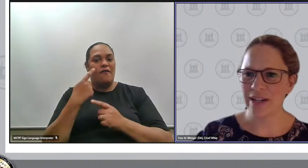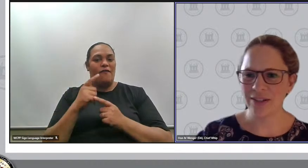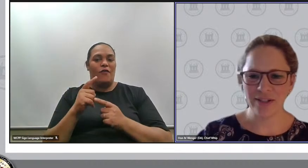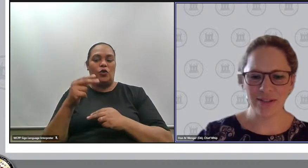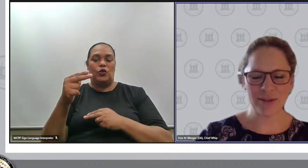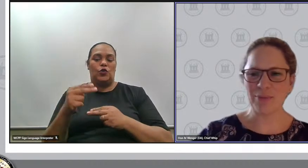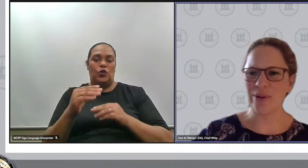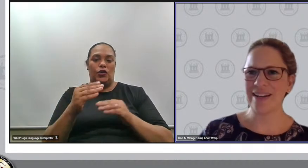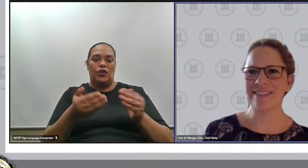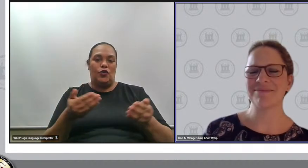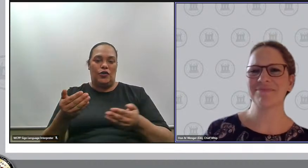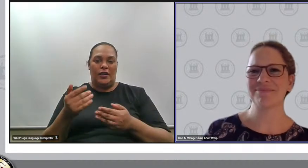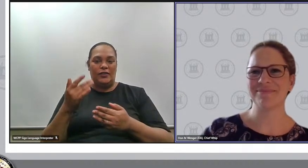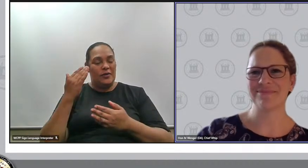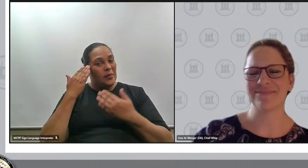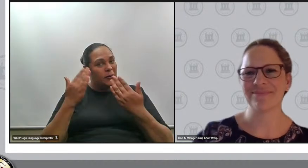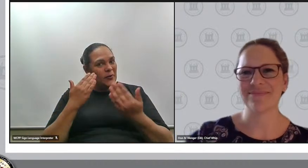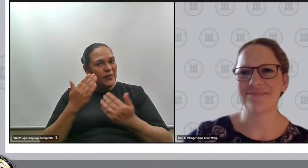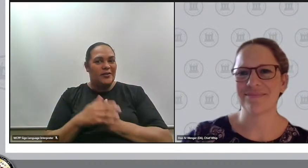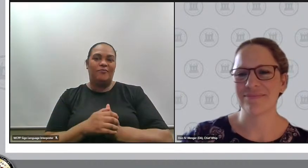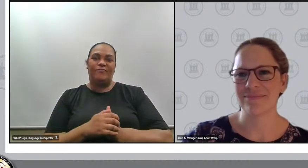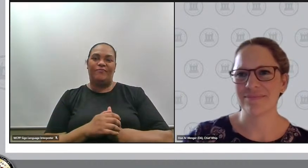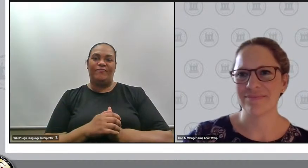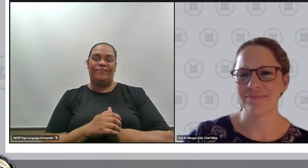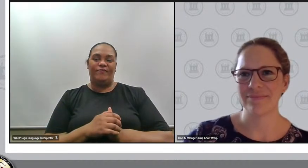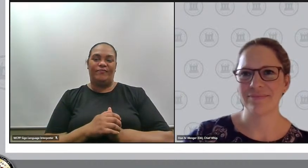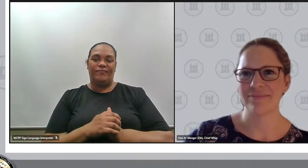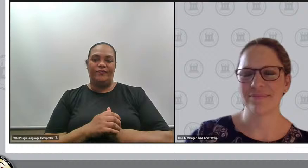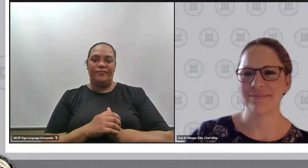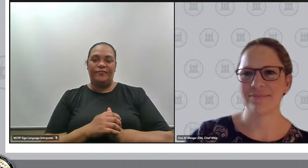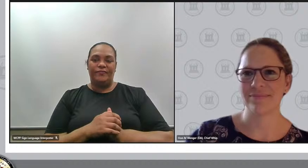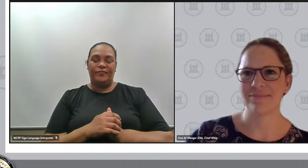brief introductions. Good morning.